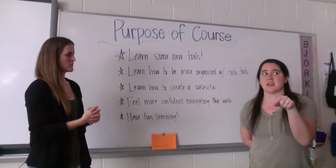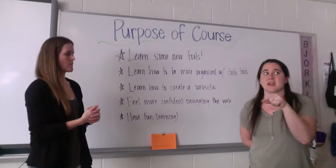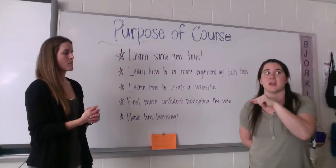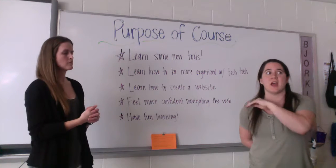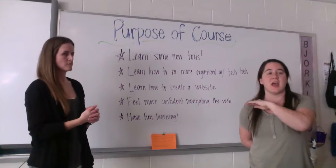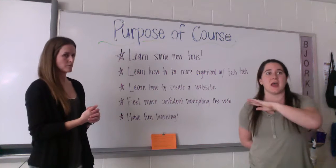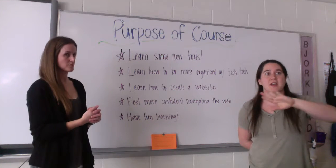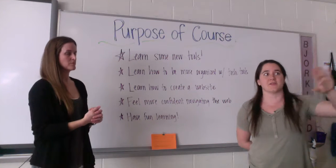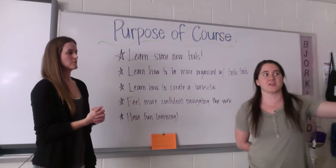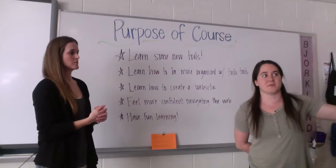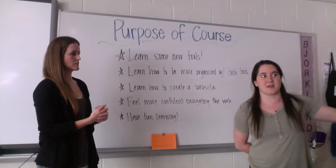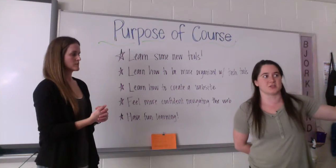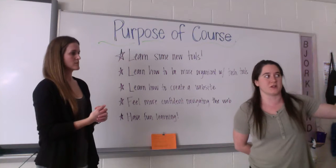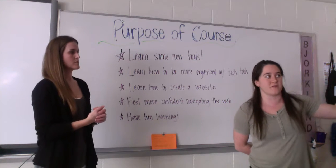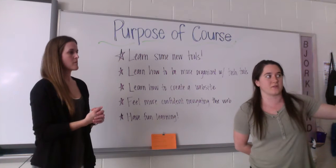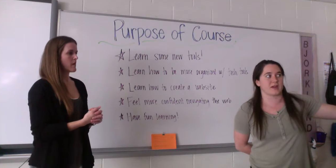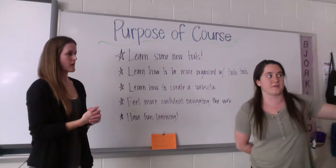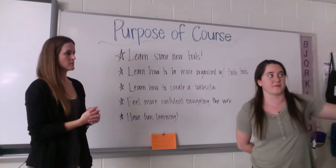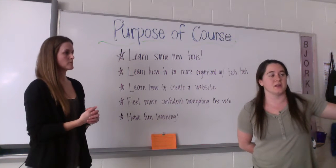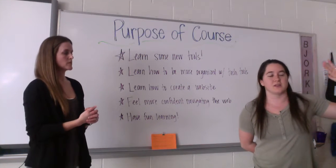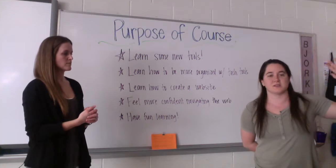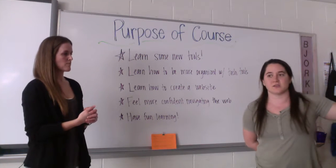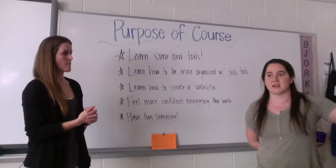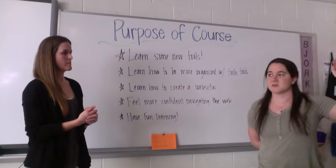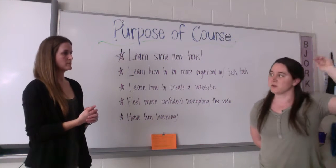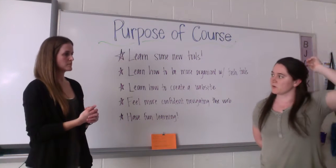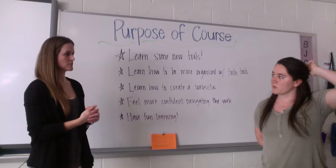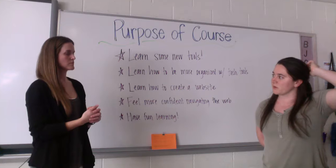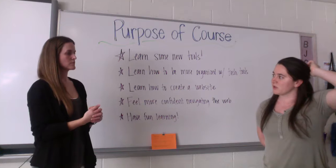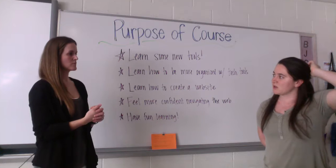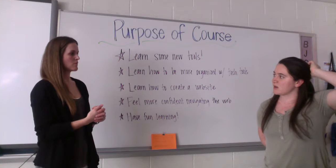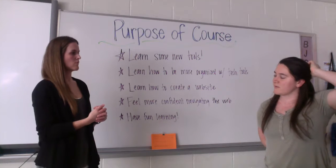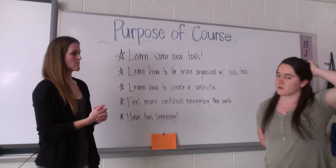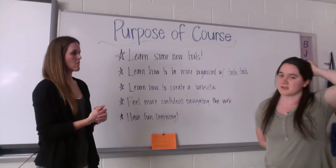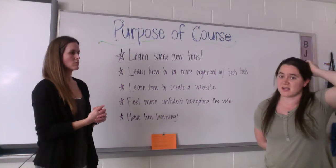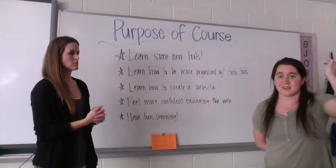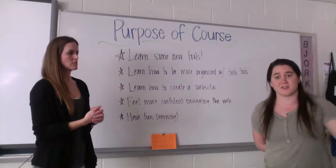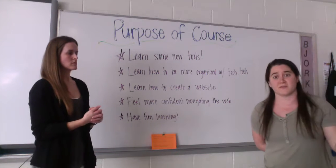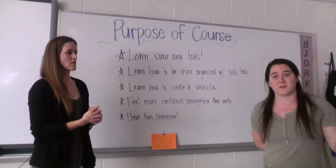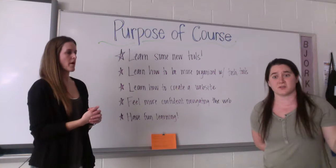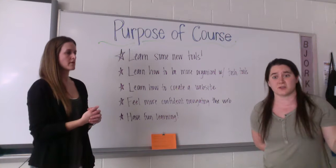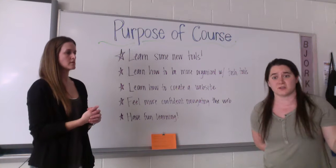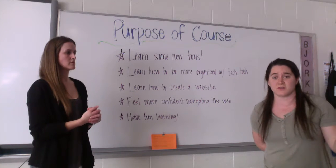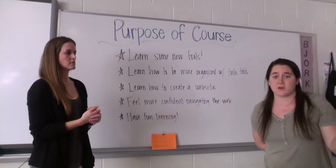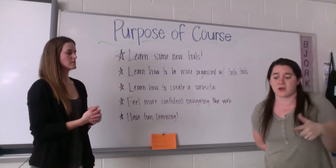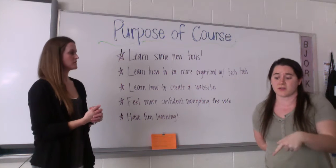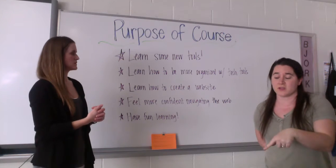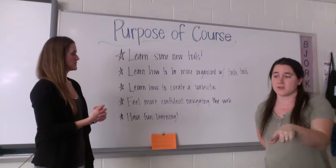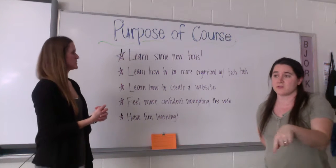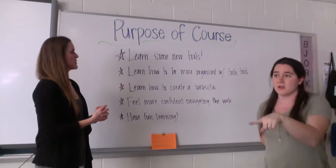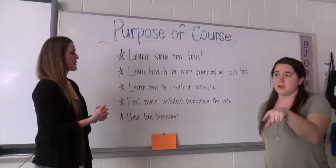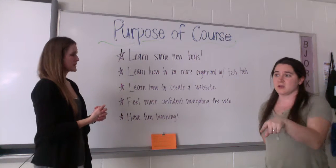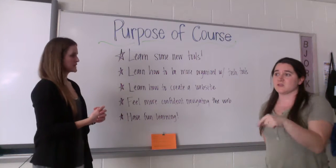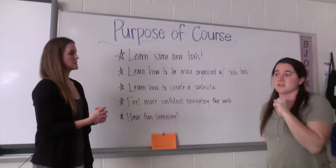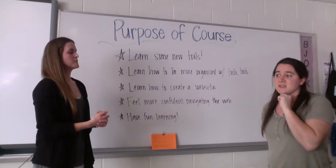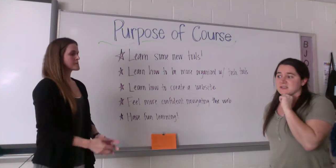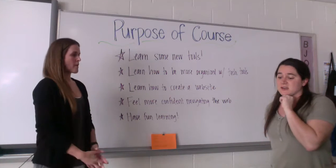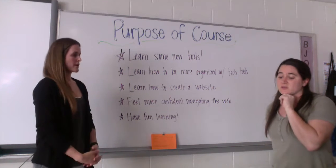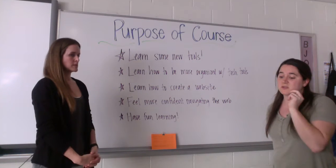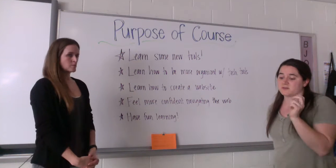in every dimension of your life. Yep. So that's what we're really trying to focus on is your future too. How can you use these tech tools for